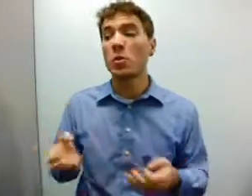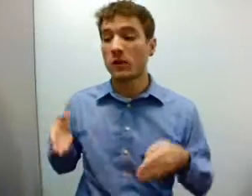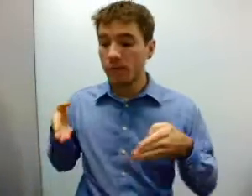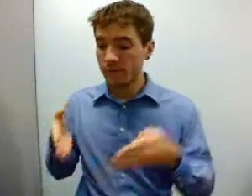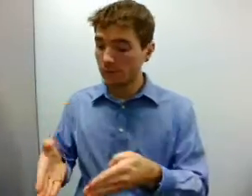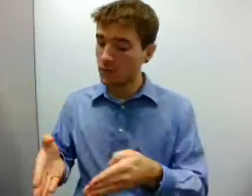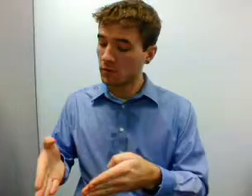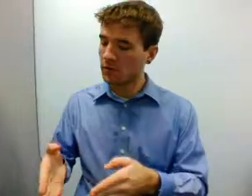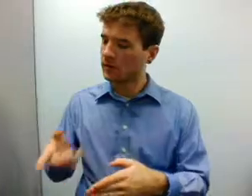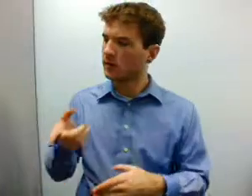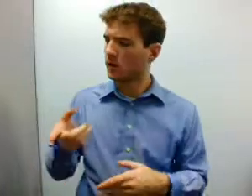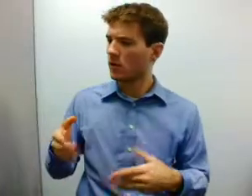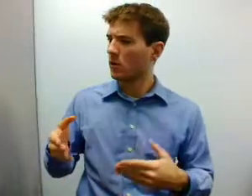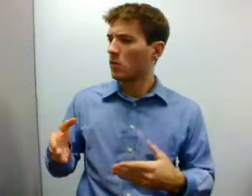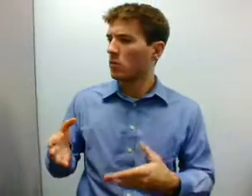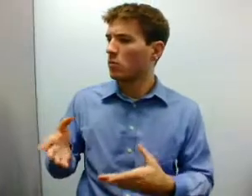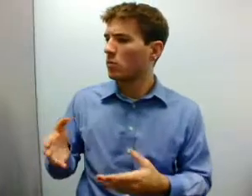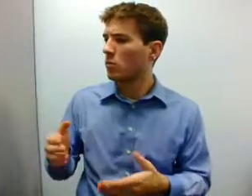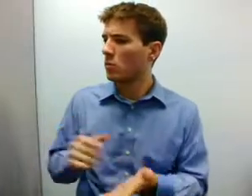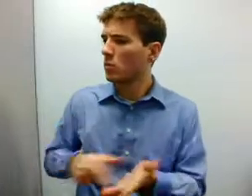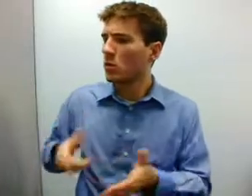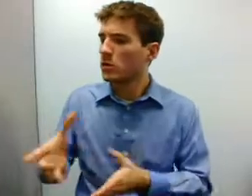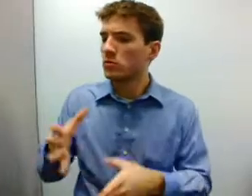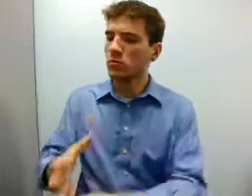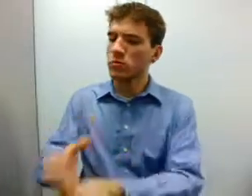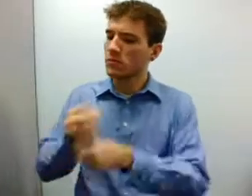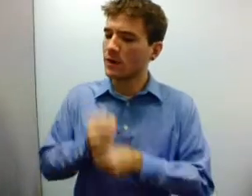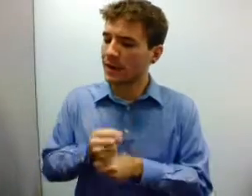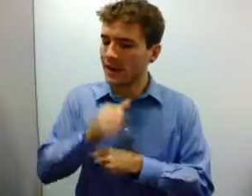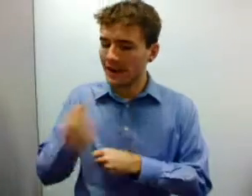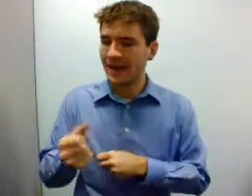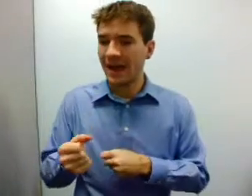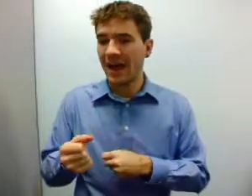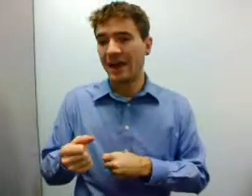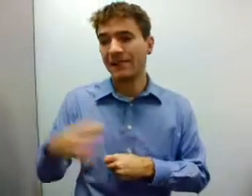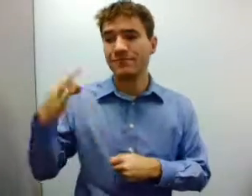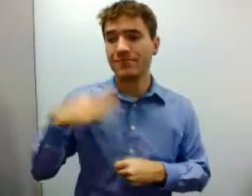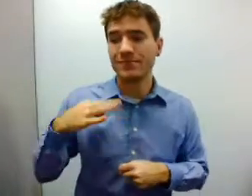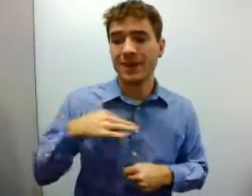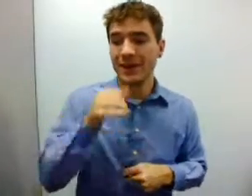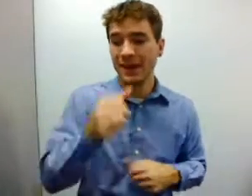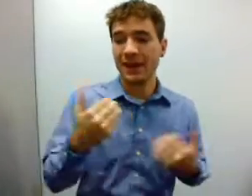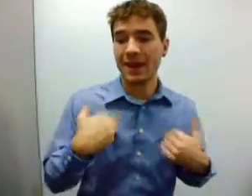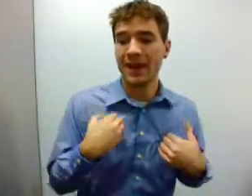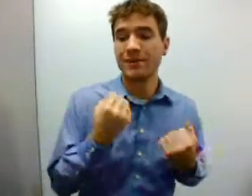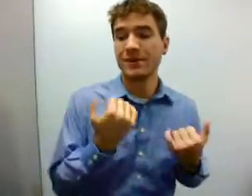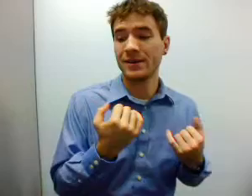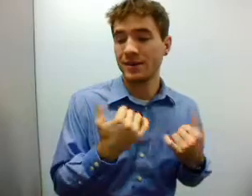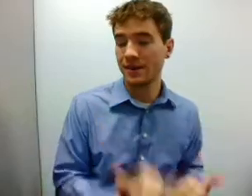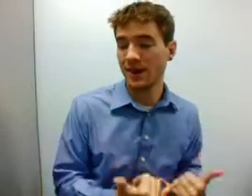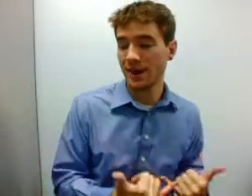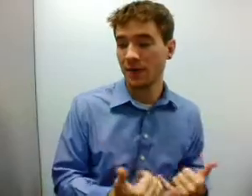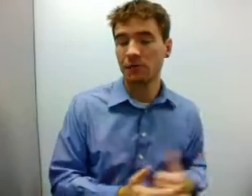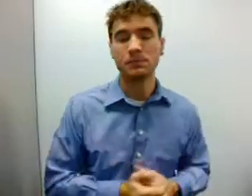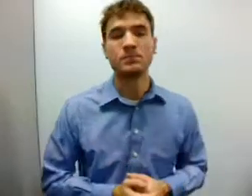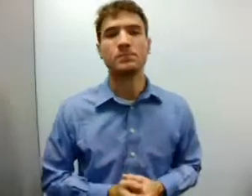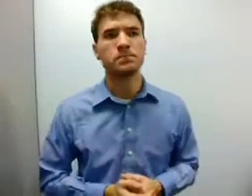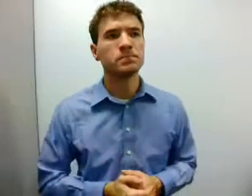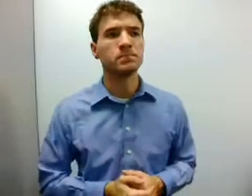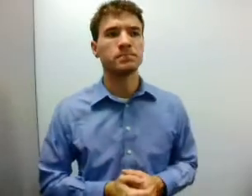that you're looking to get as opposed to all the reasons why you don't have it now. You know, there are some people who walk into that interview and they